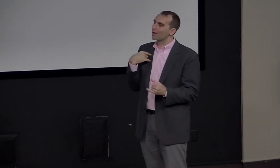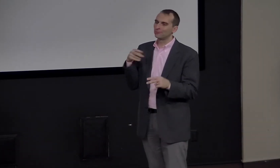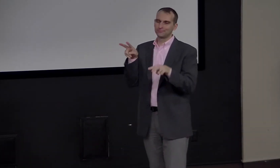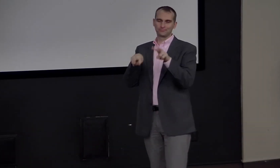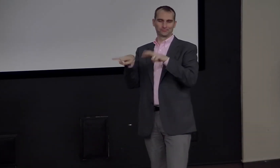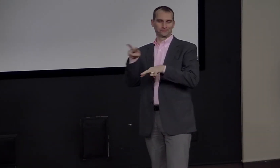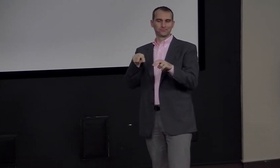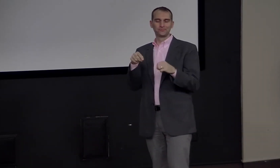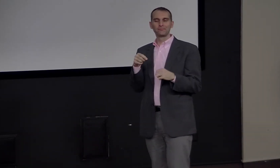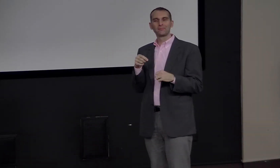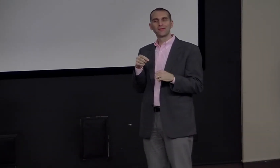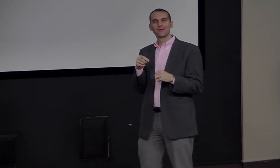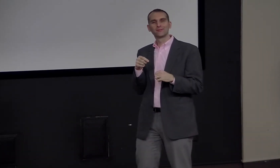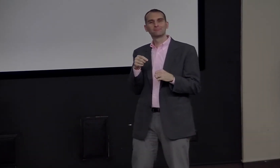Thank you.